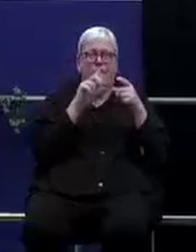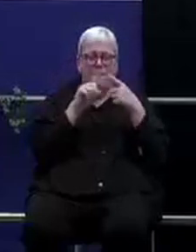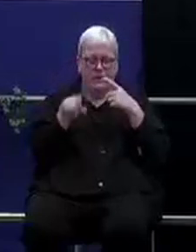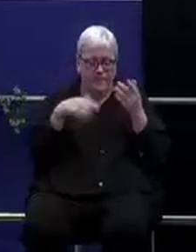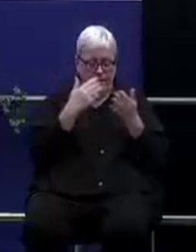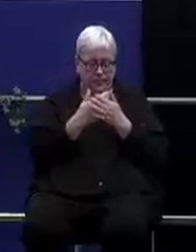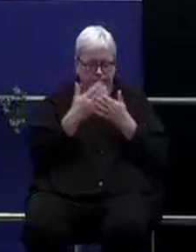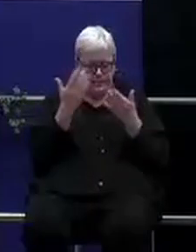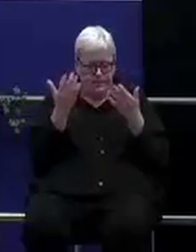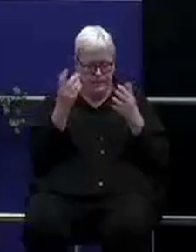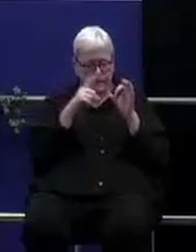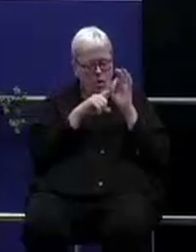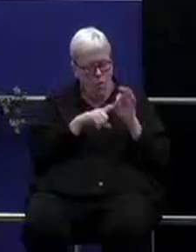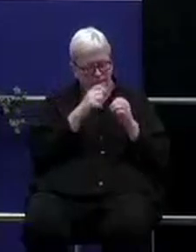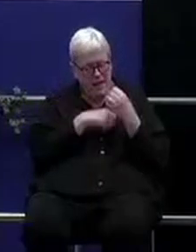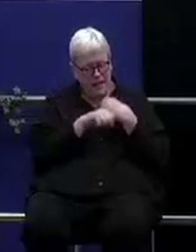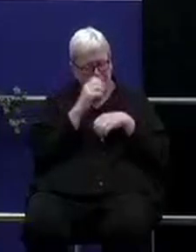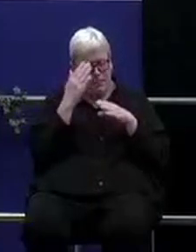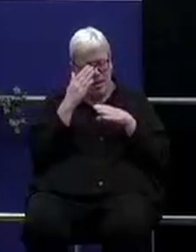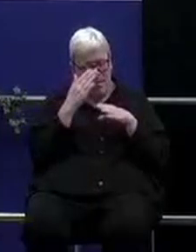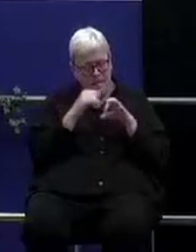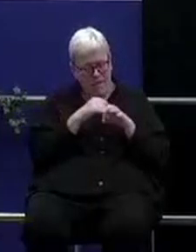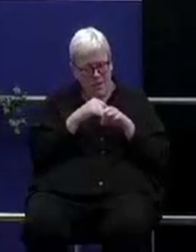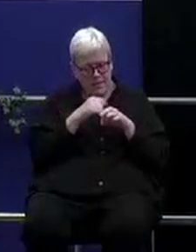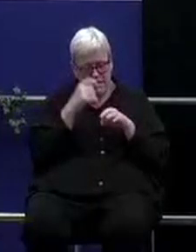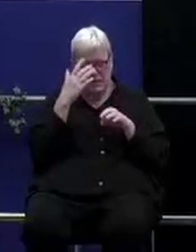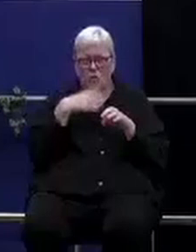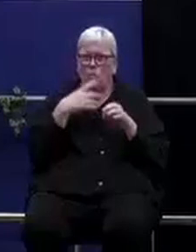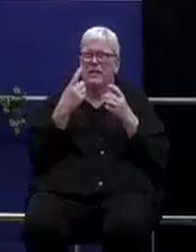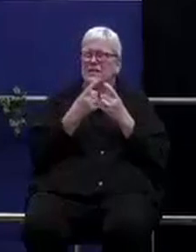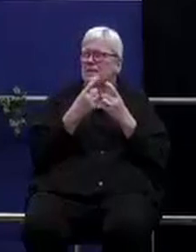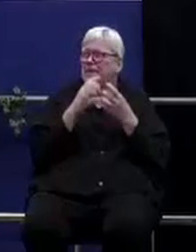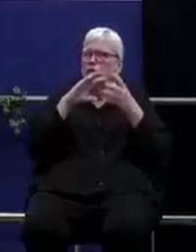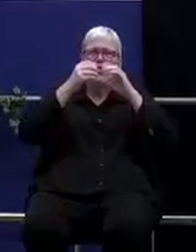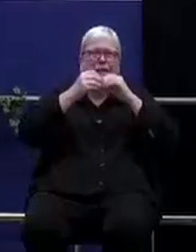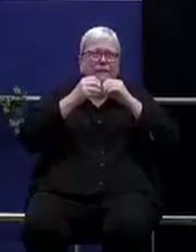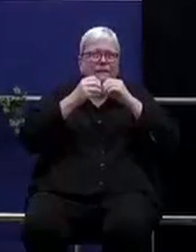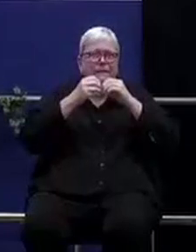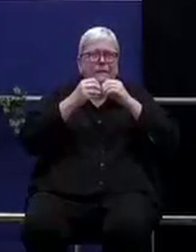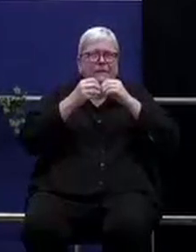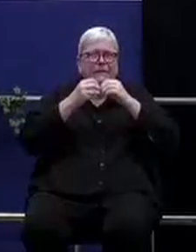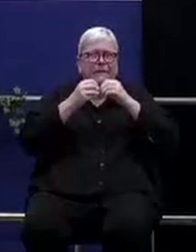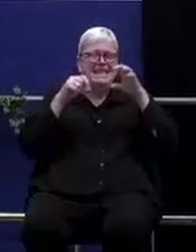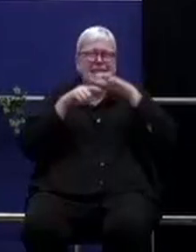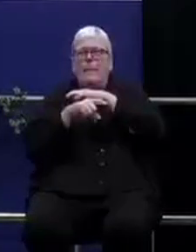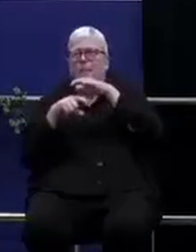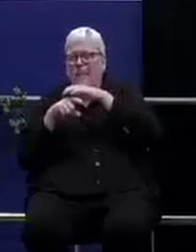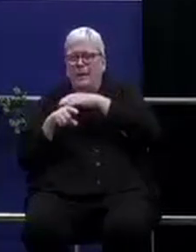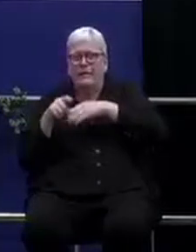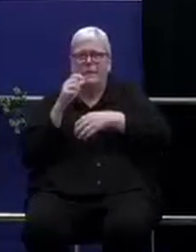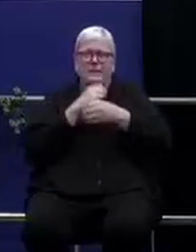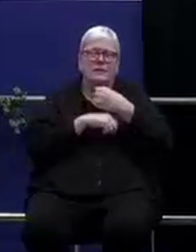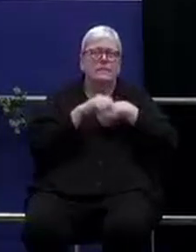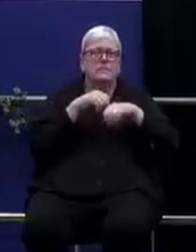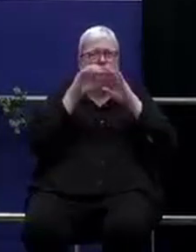until I qualified and I'd started practicing that I thought I just wanted some sort of creative outlet. And on a whim, I got a prospectus